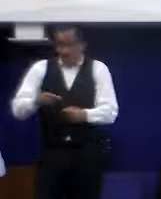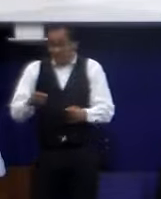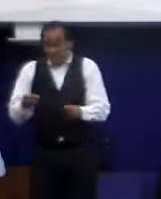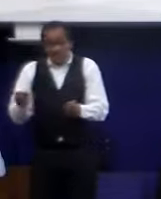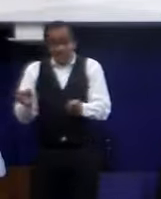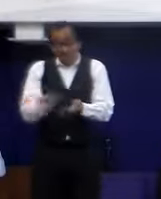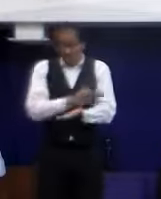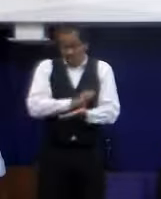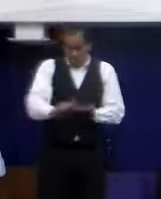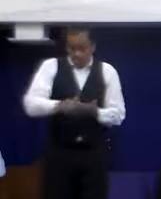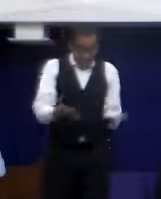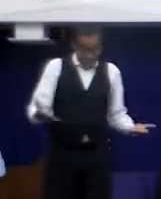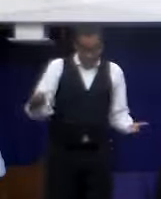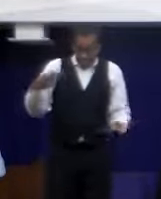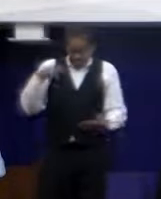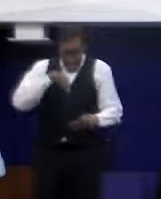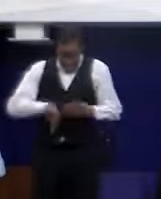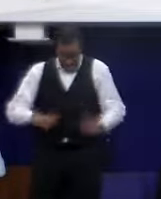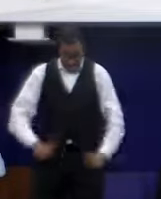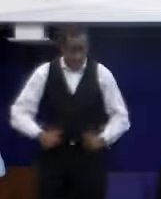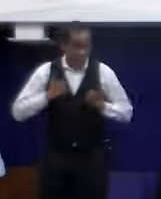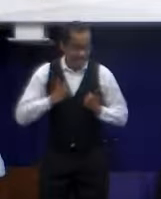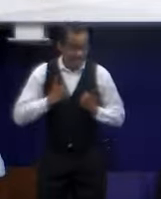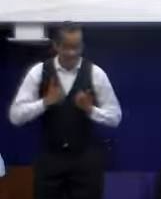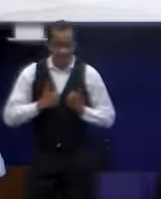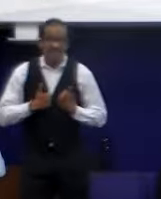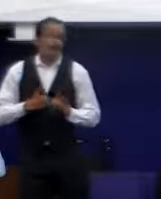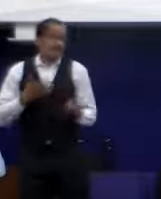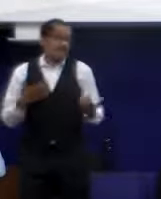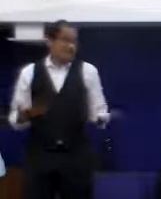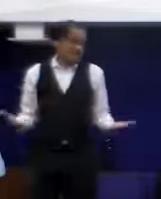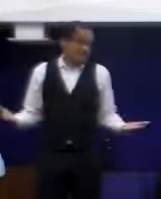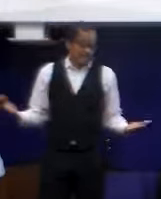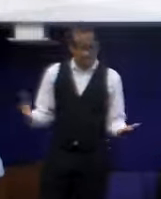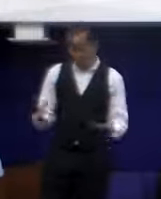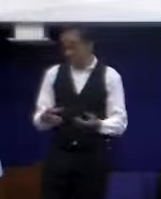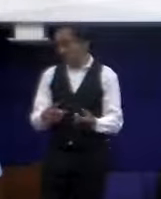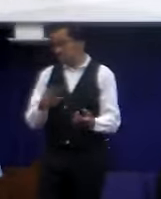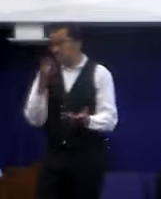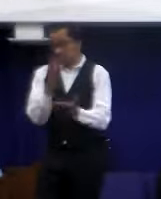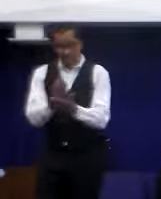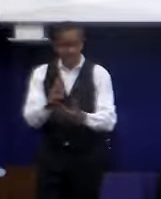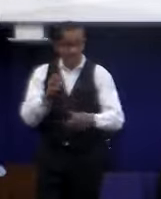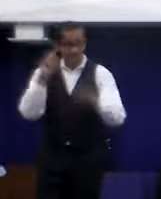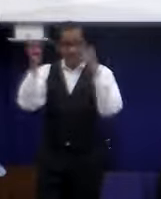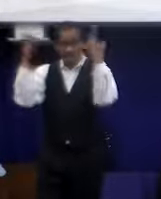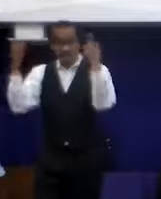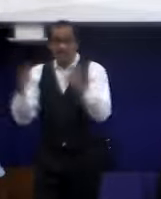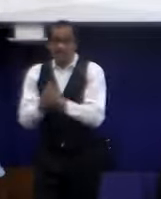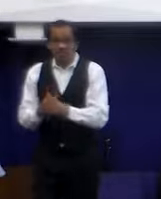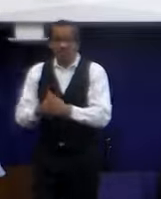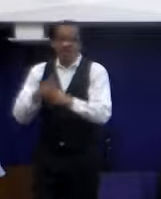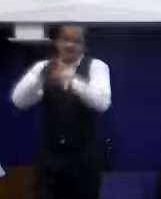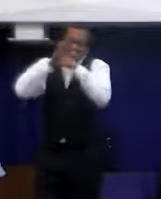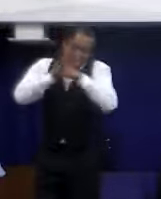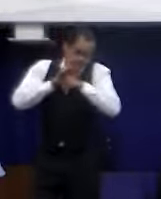storm, hallelujah. We got to get rid of some things. And there are some things, hallelujah, that we need to get rid of. Hallelujah. If you weigh us down,